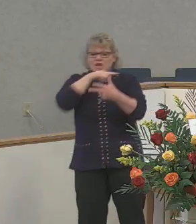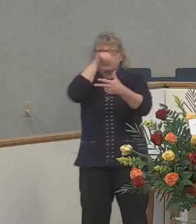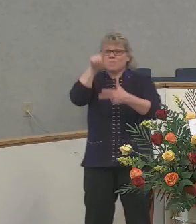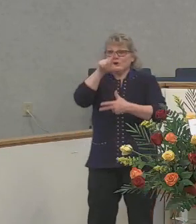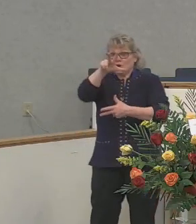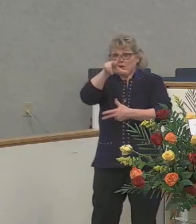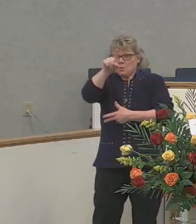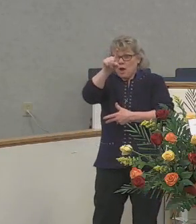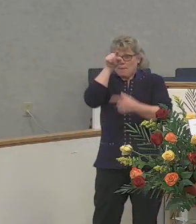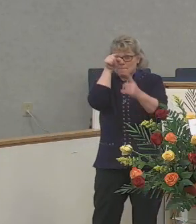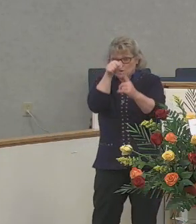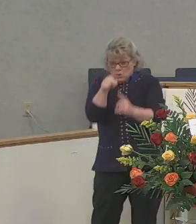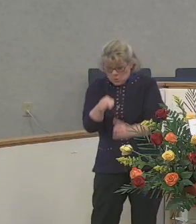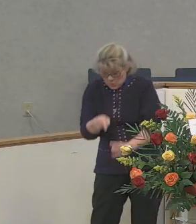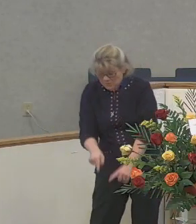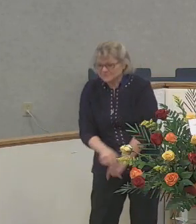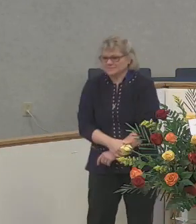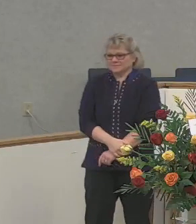points."